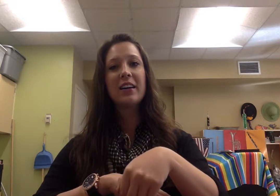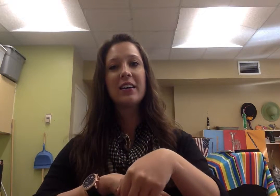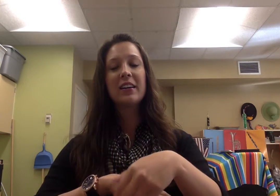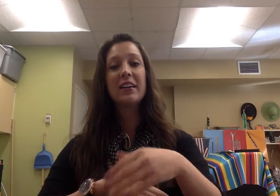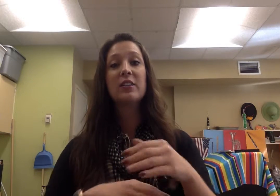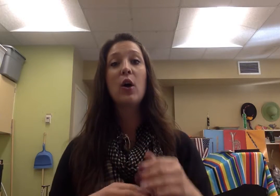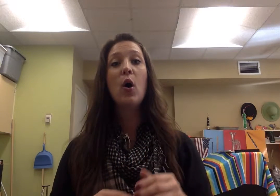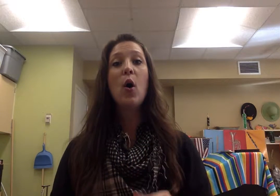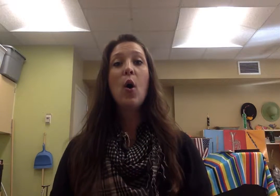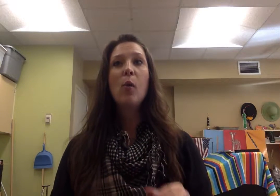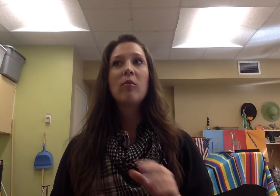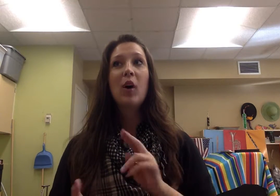night,